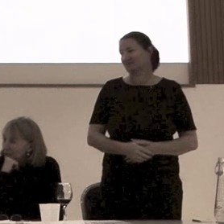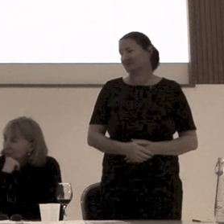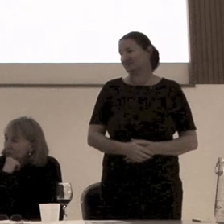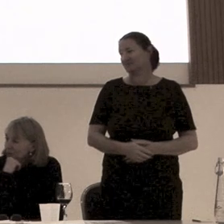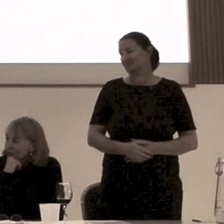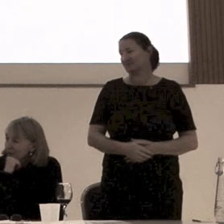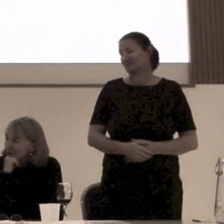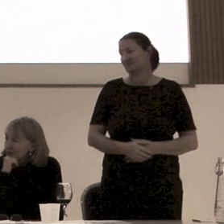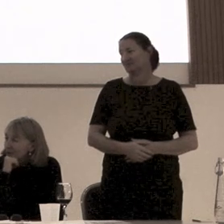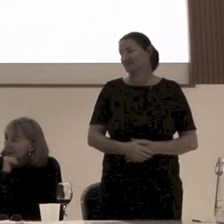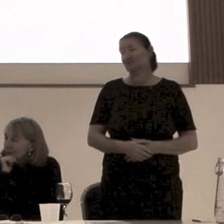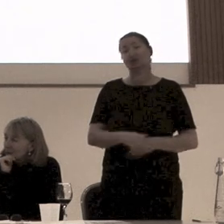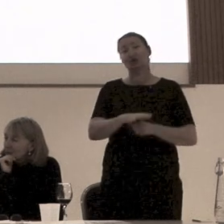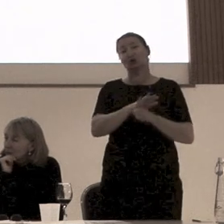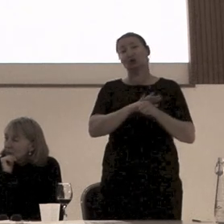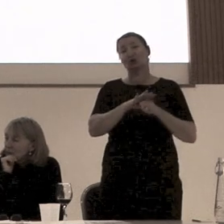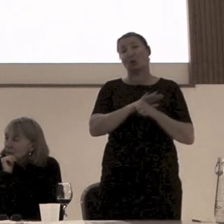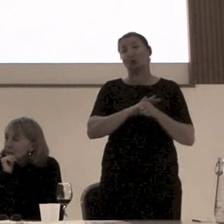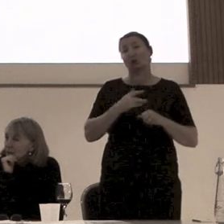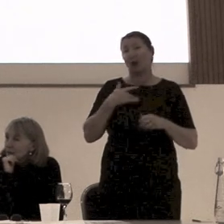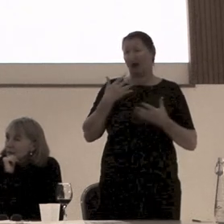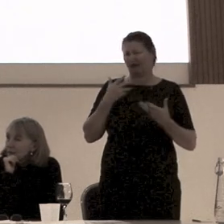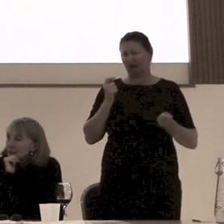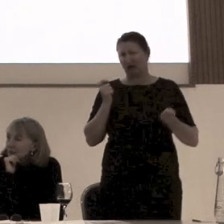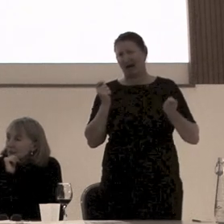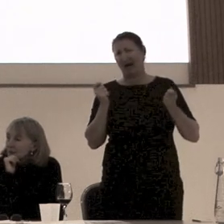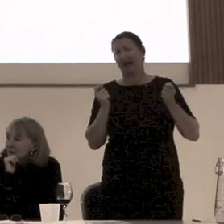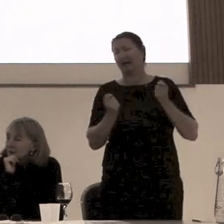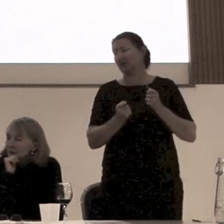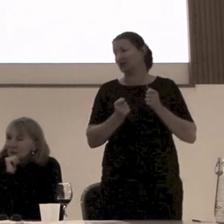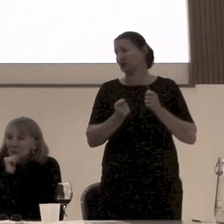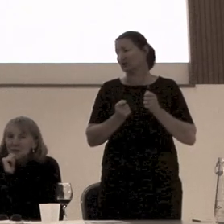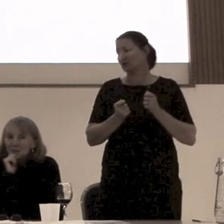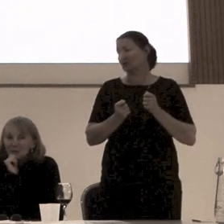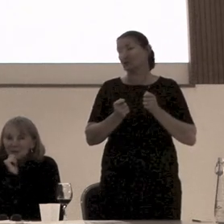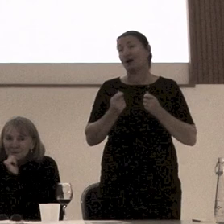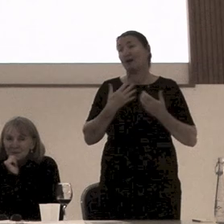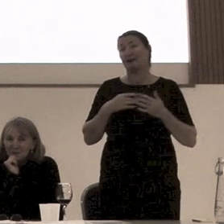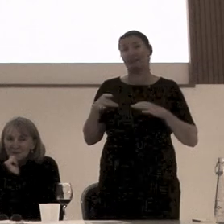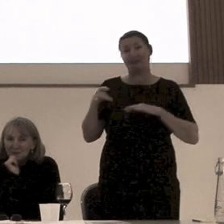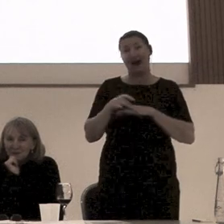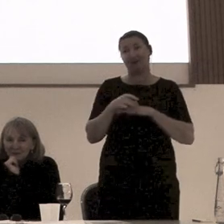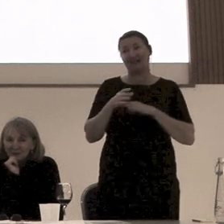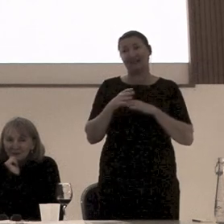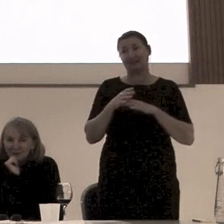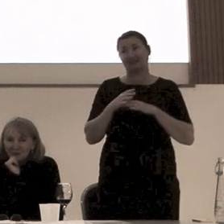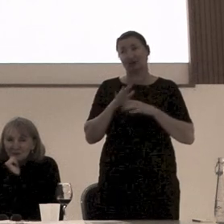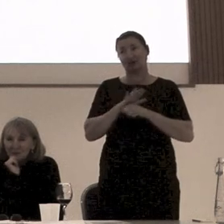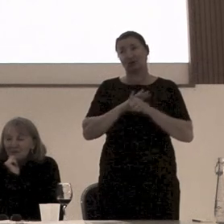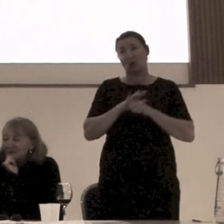My social life has changed since I got married.